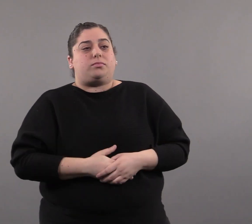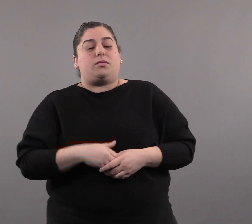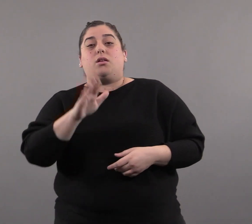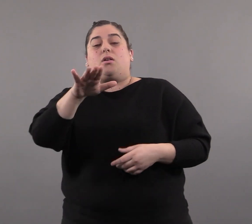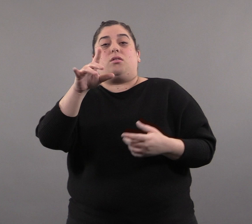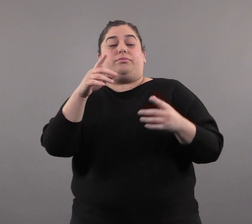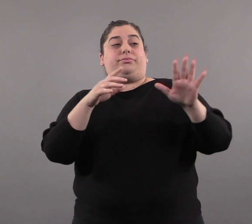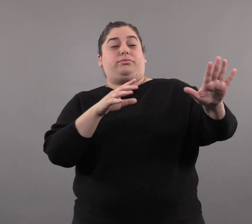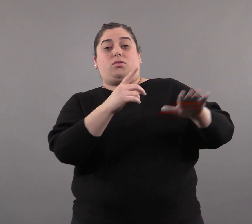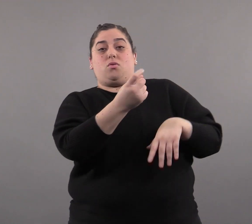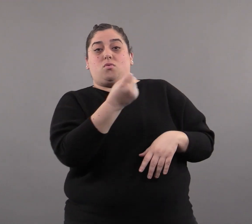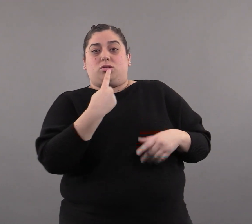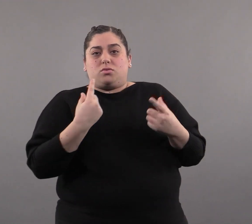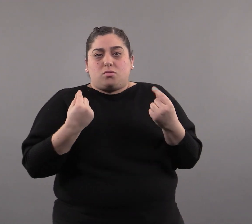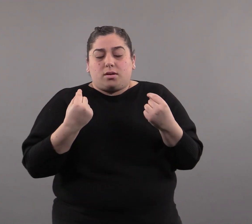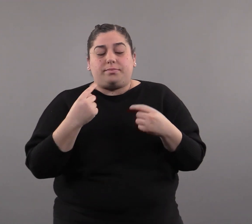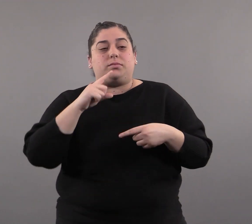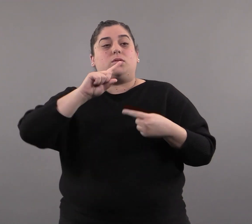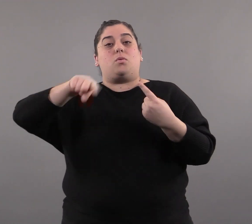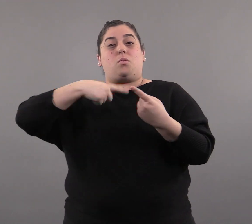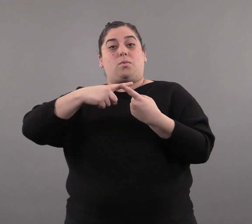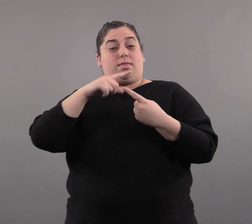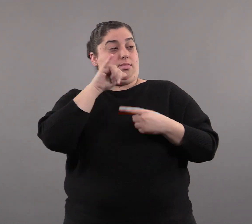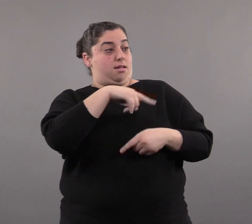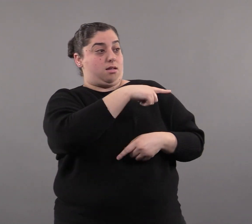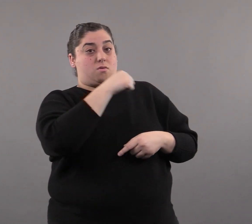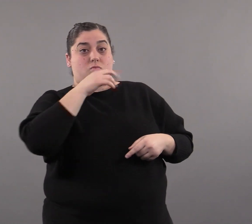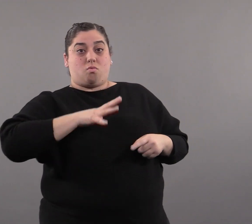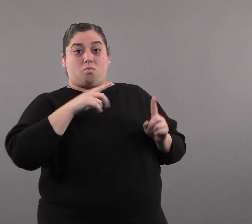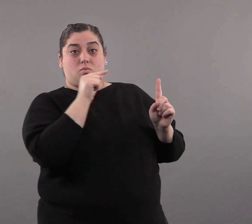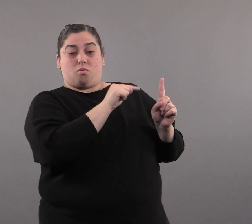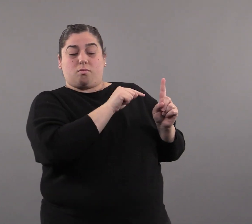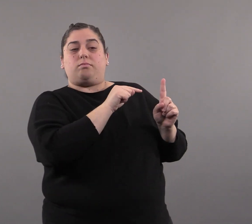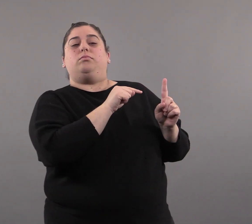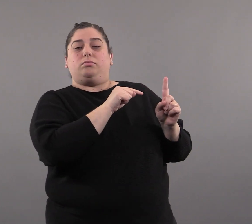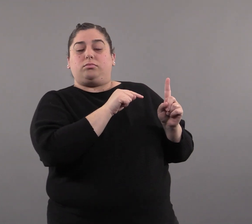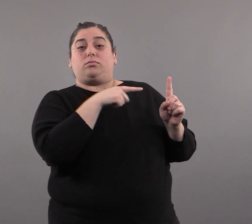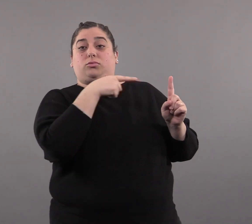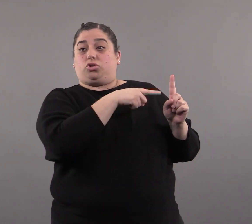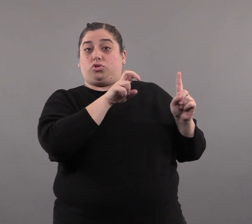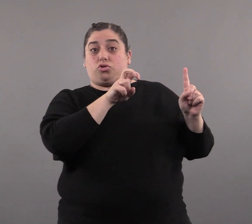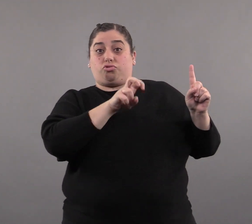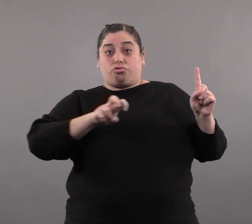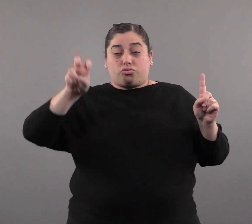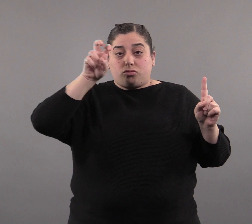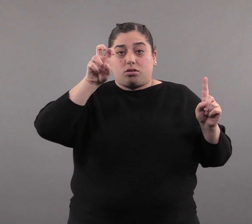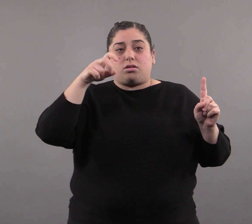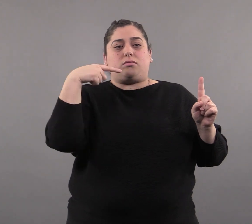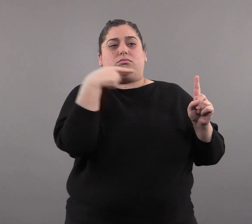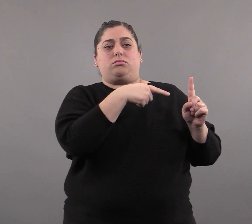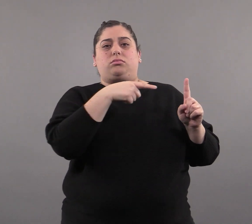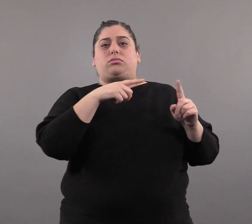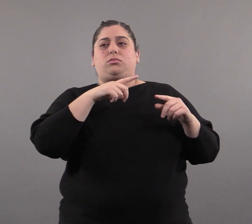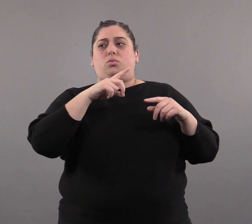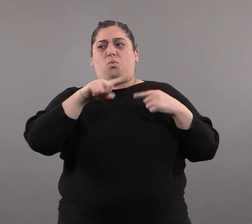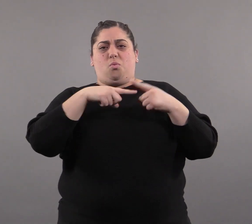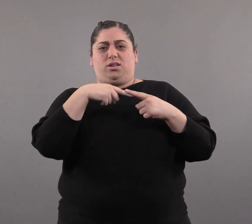was the test performed related to the travel? And it was just a little over 2 weeks.